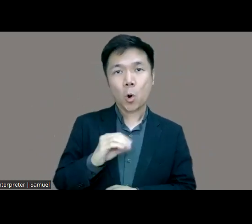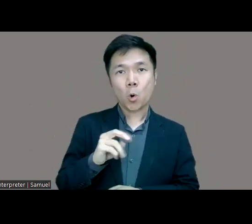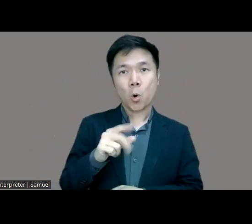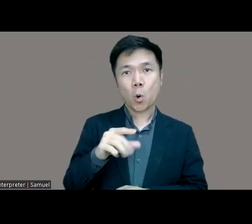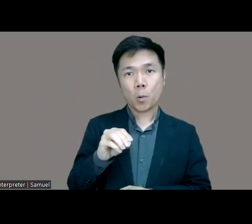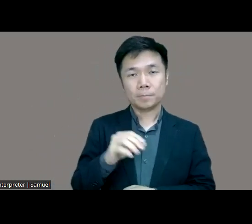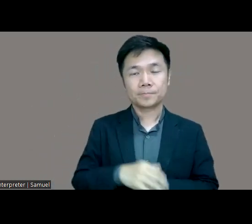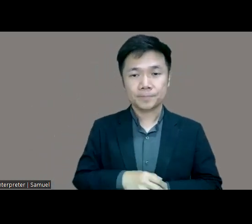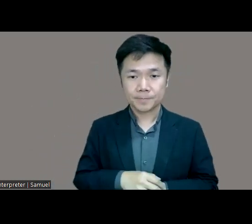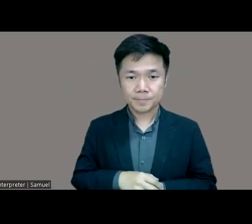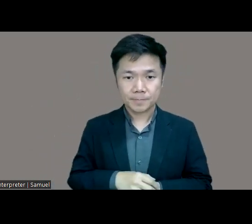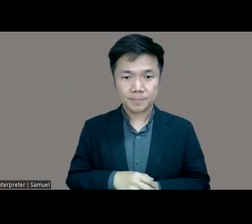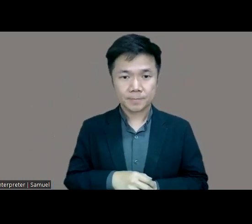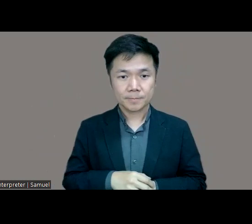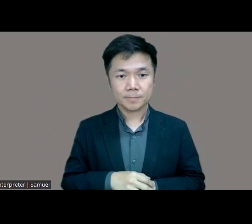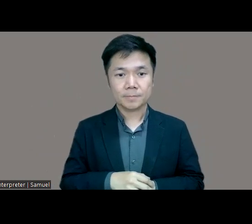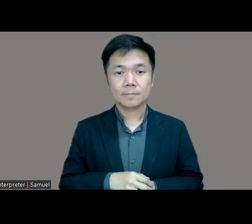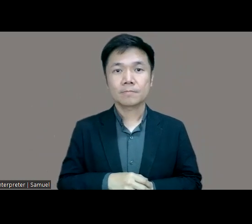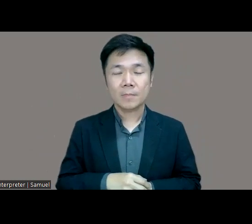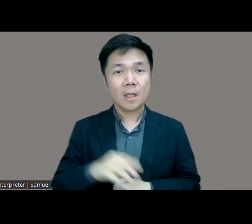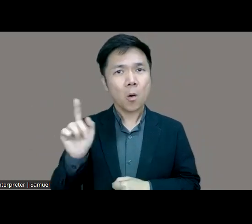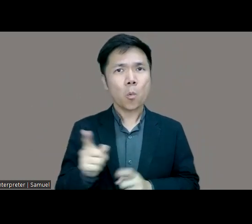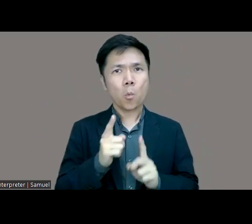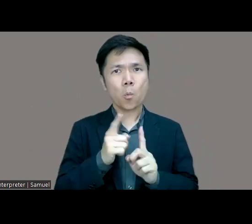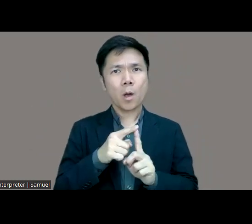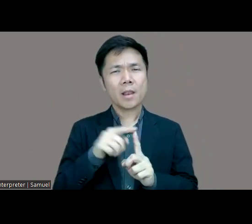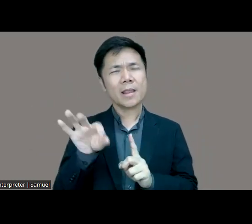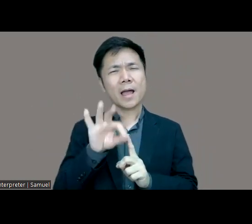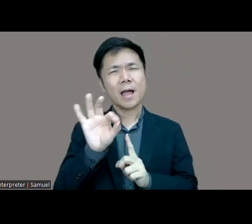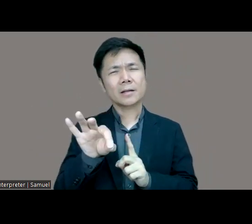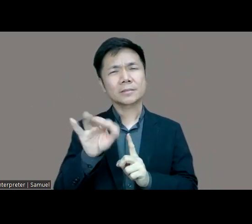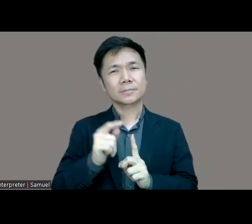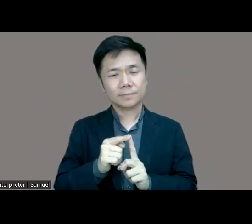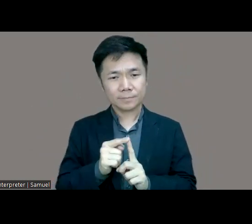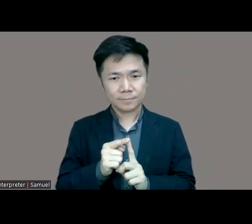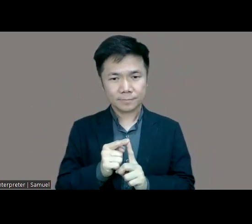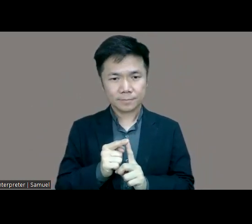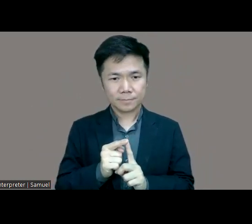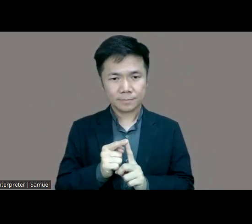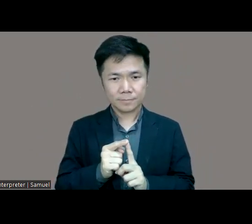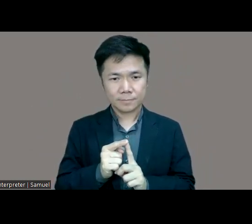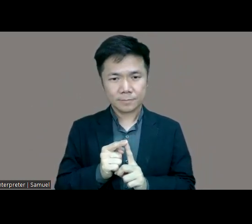There's something that I need to mention here about